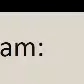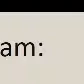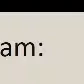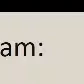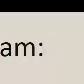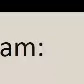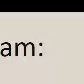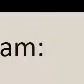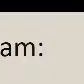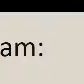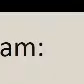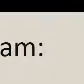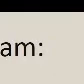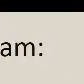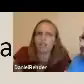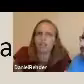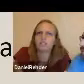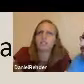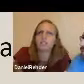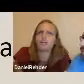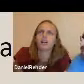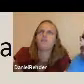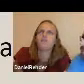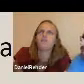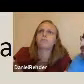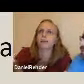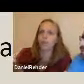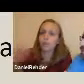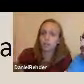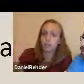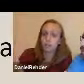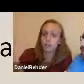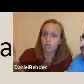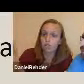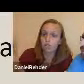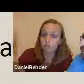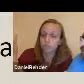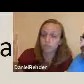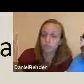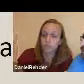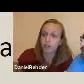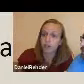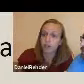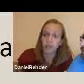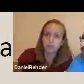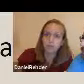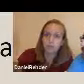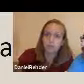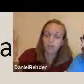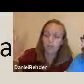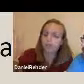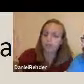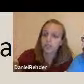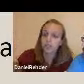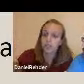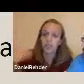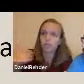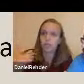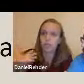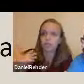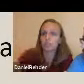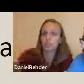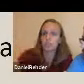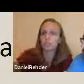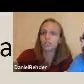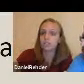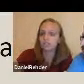something that's really important, because now we're going to South America. Some people have already learned Spanish. We